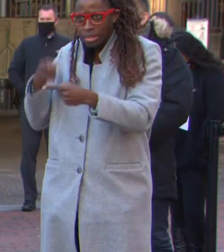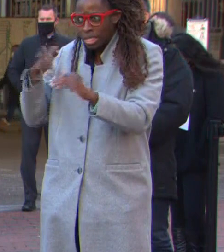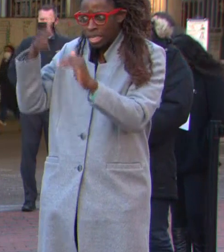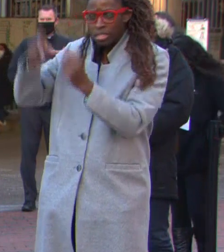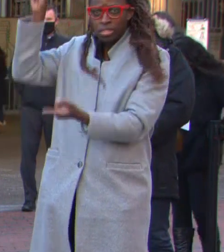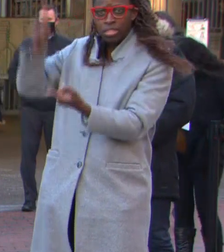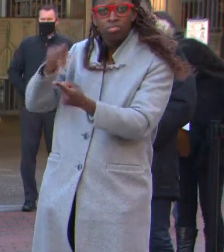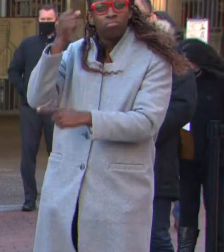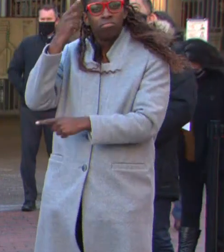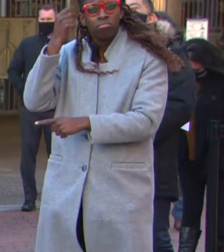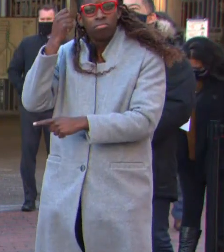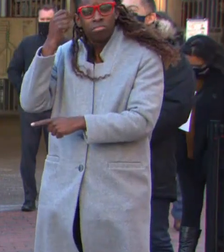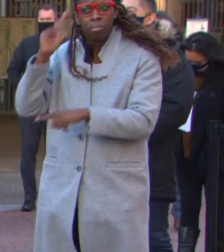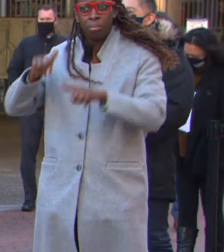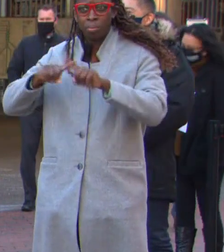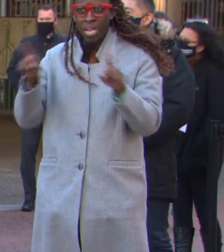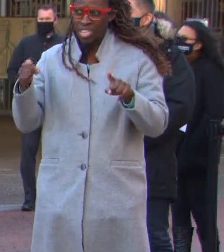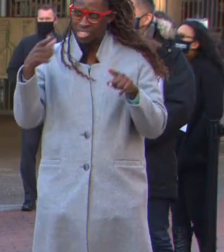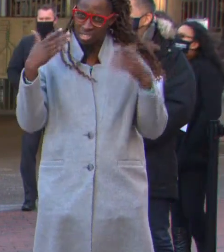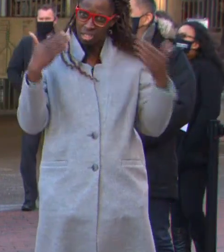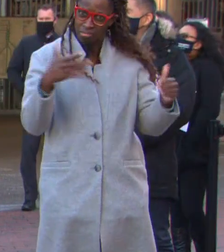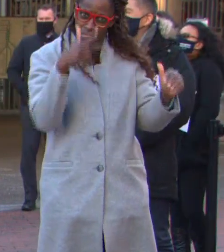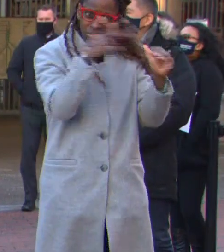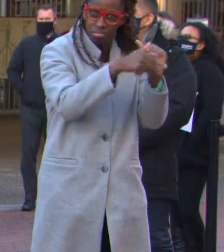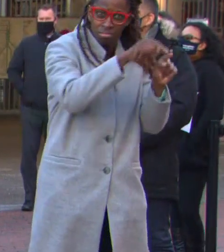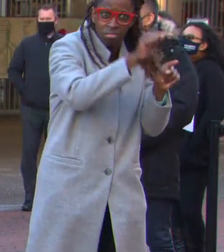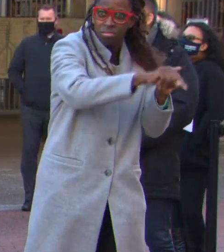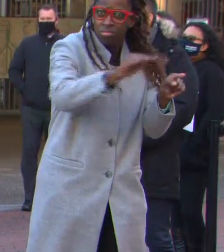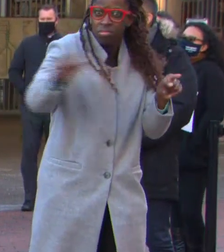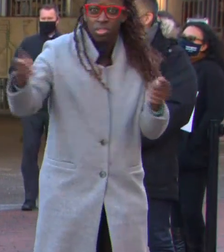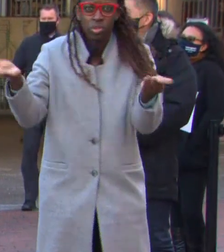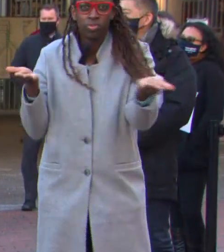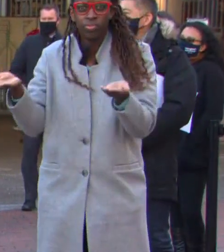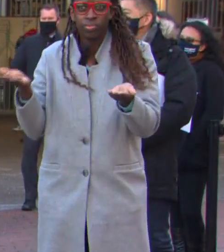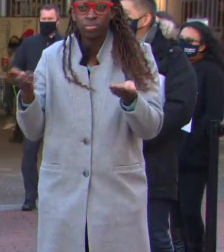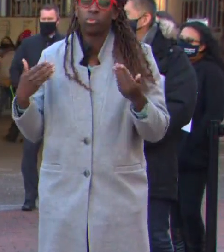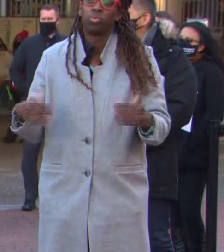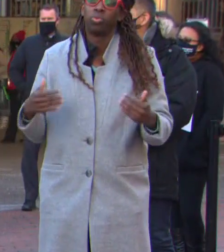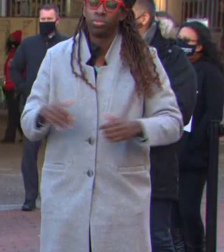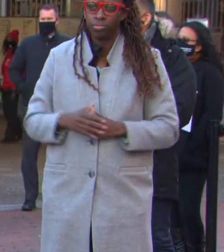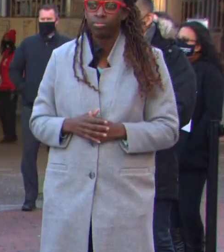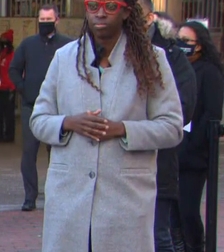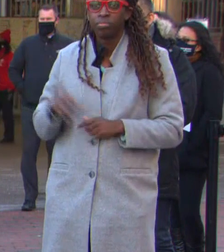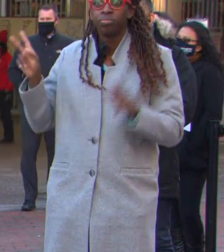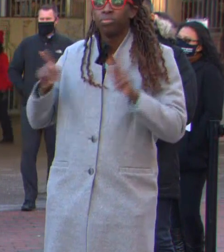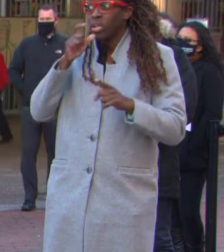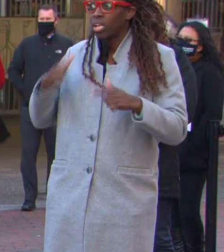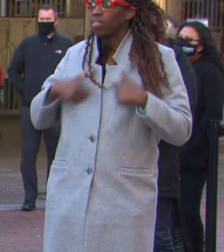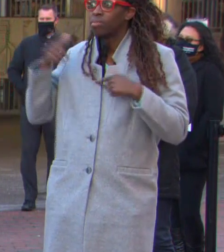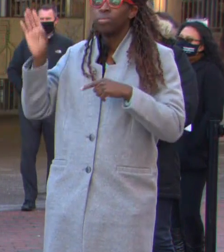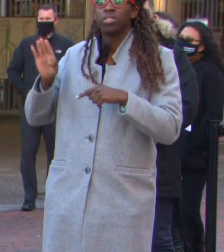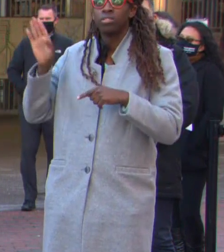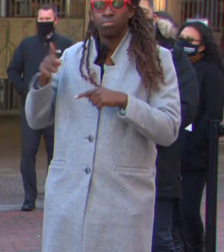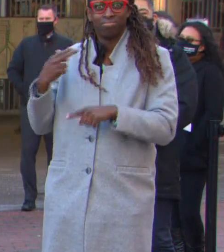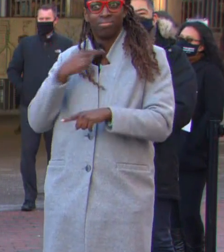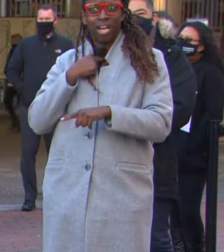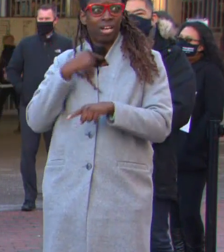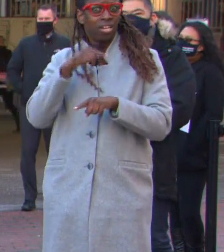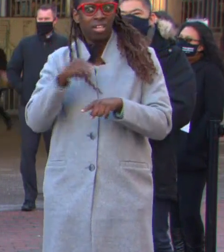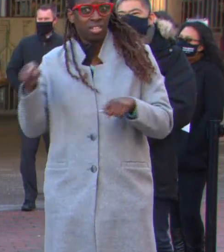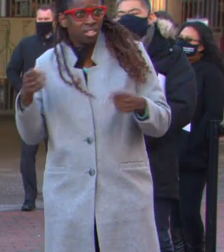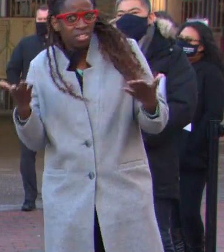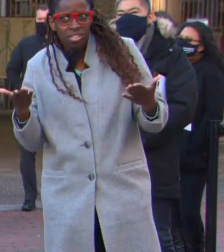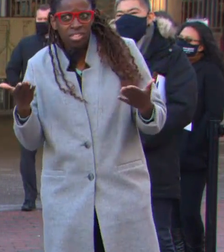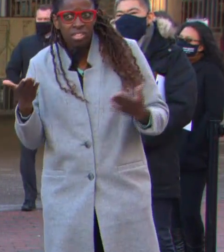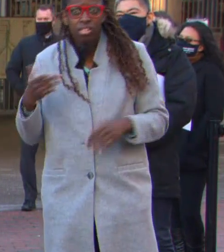these service cuts, especially right now, hurts our residents and is short-sighted. It will hurt our city's ability to recover from